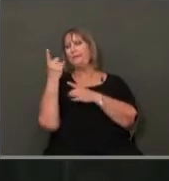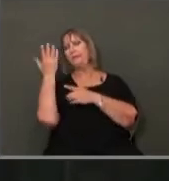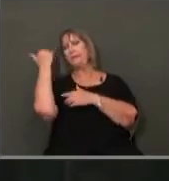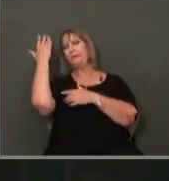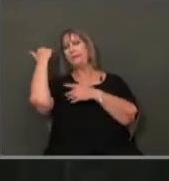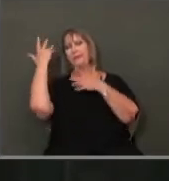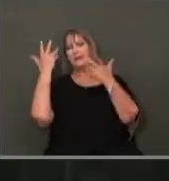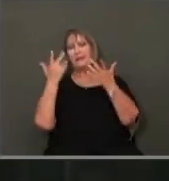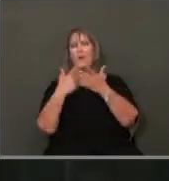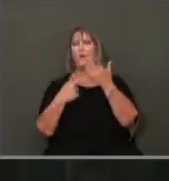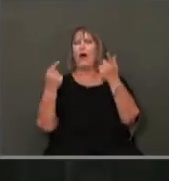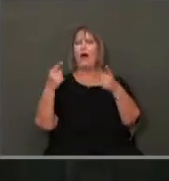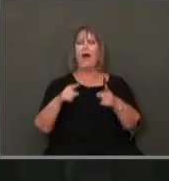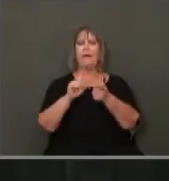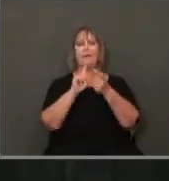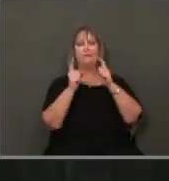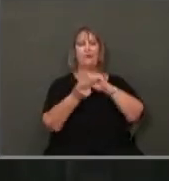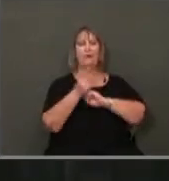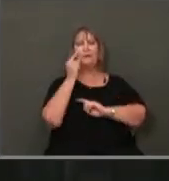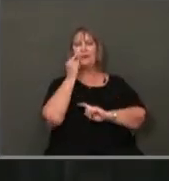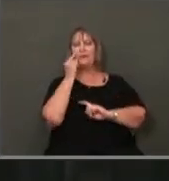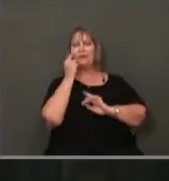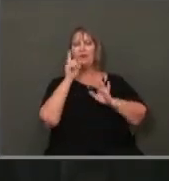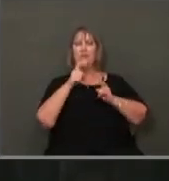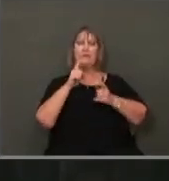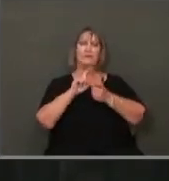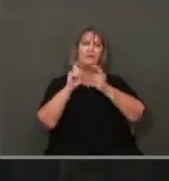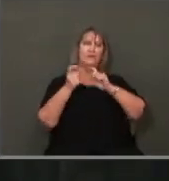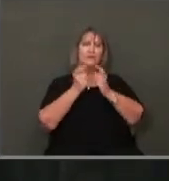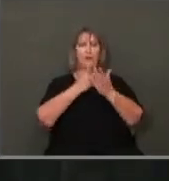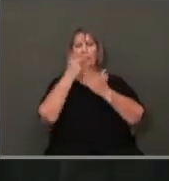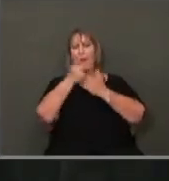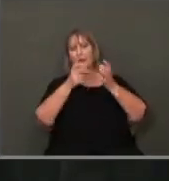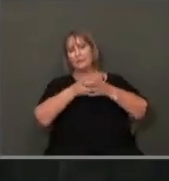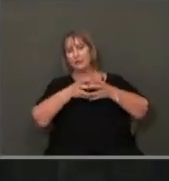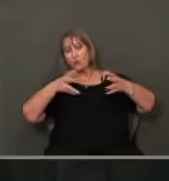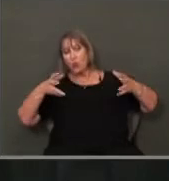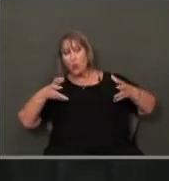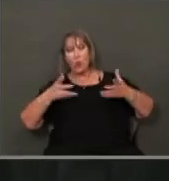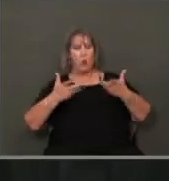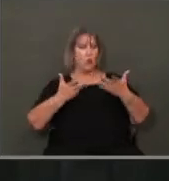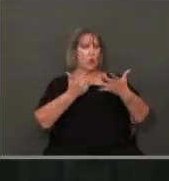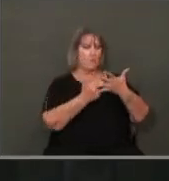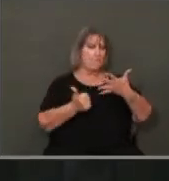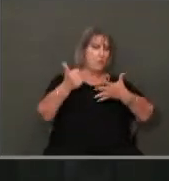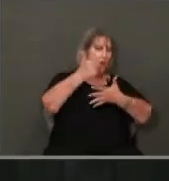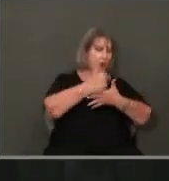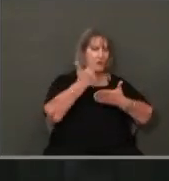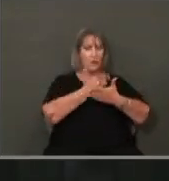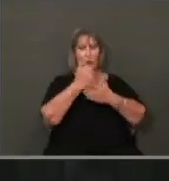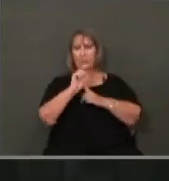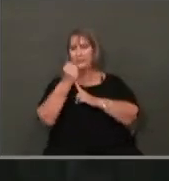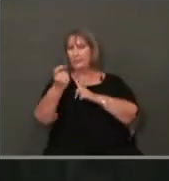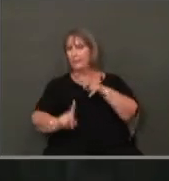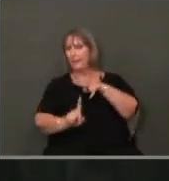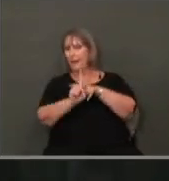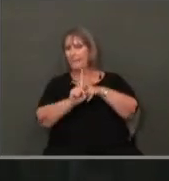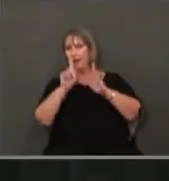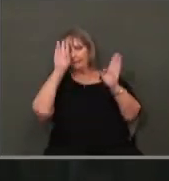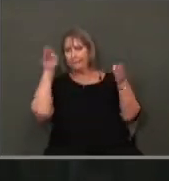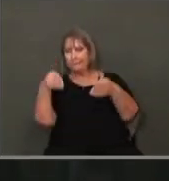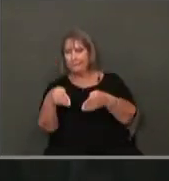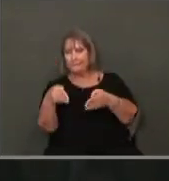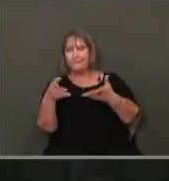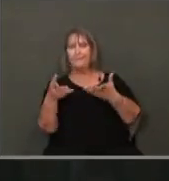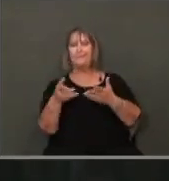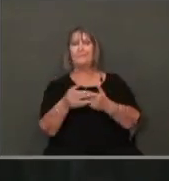This is how we respond to growth or different needs or different priorities or different challenges, right?